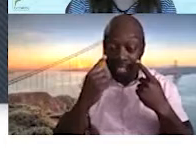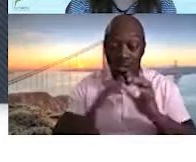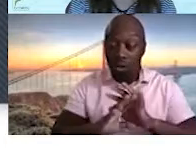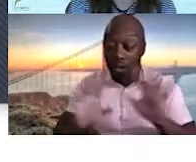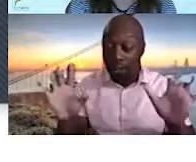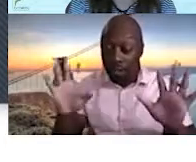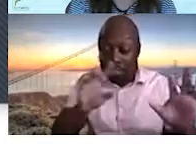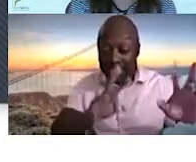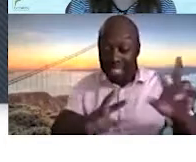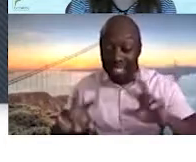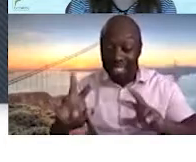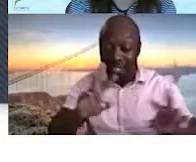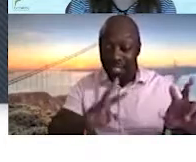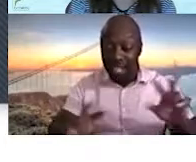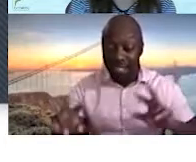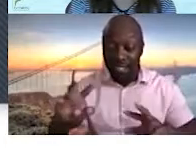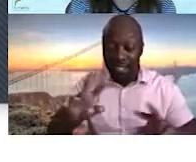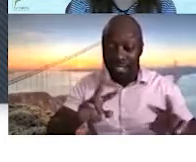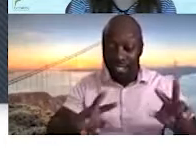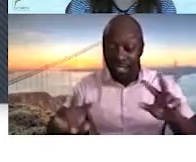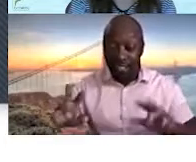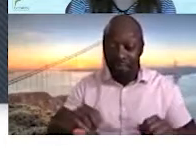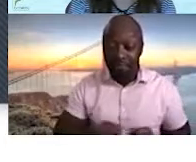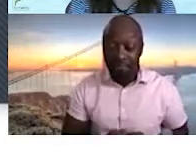eyes, all of those key things are signs.